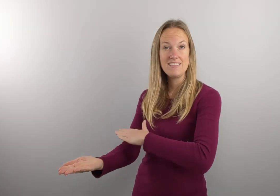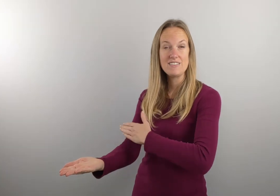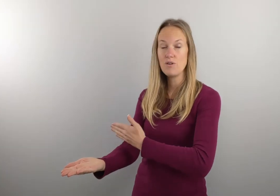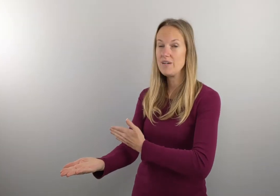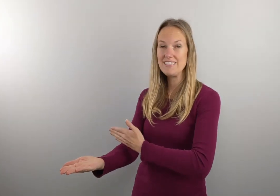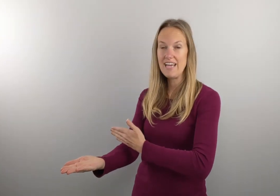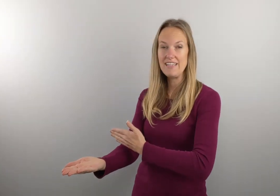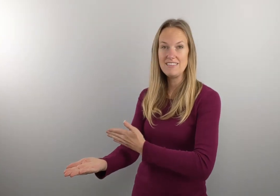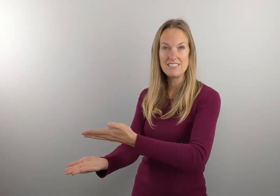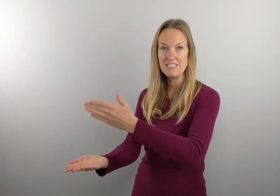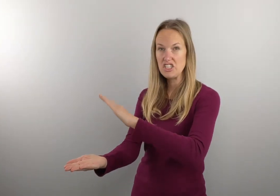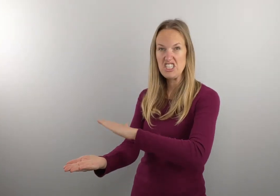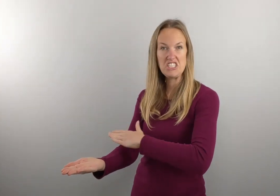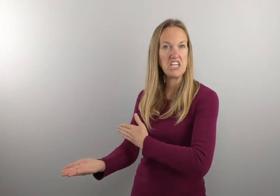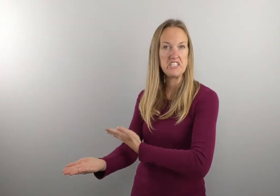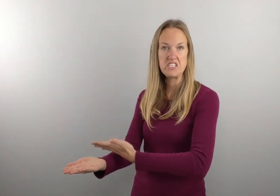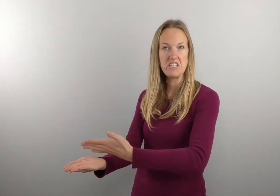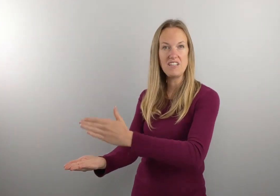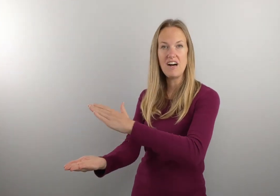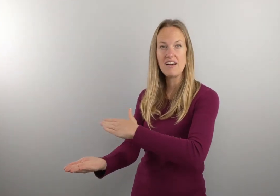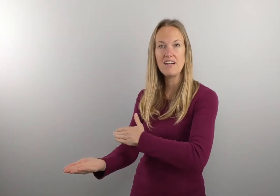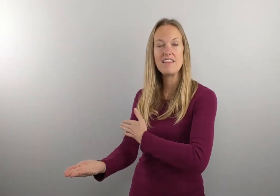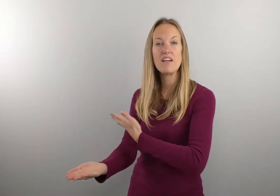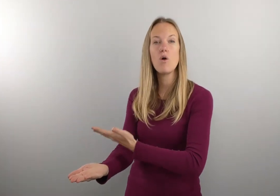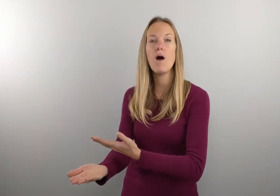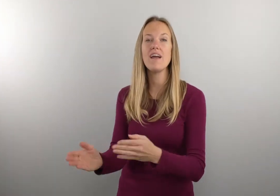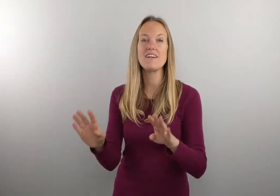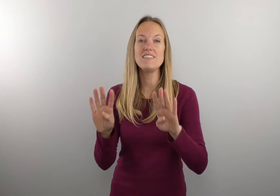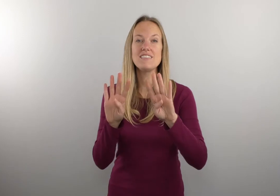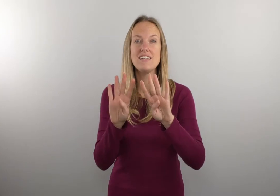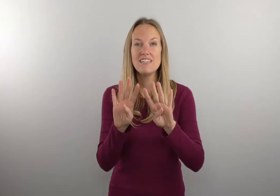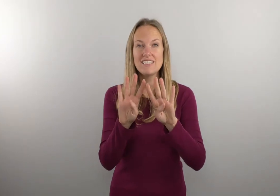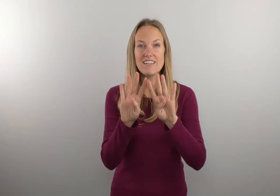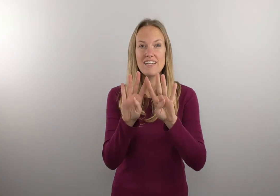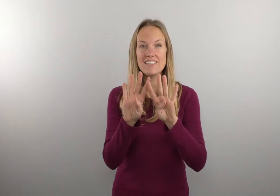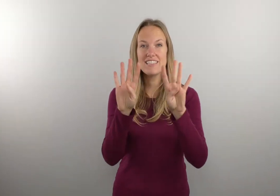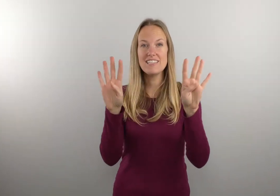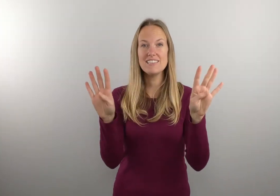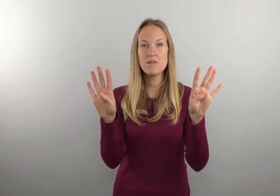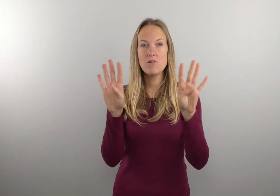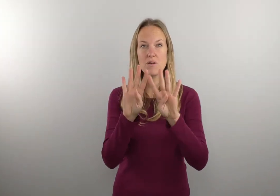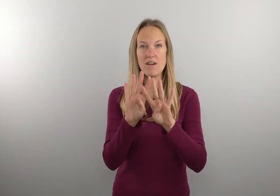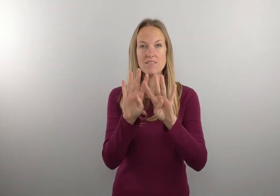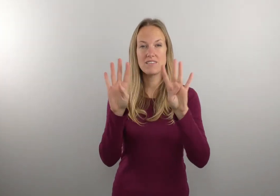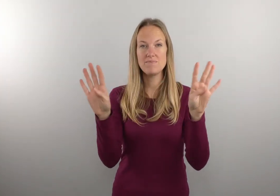So once again, it's just, you're gonna sing just a little longer. And then choirs, take your hand like this and move them out.